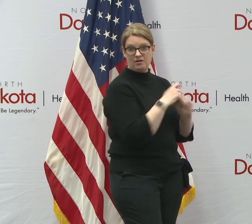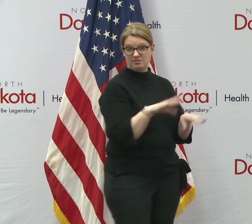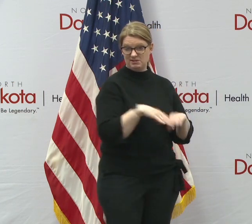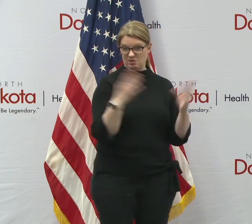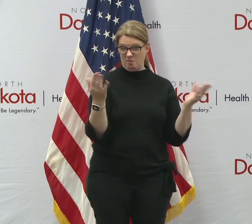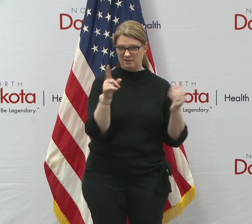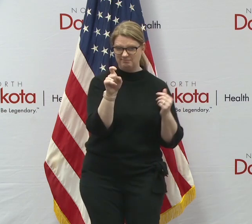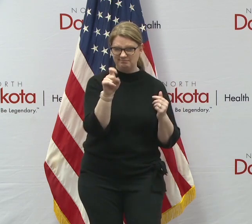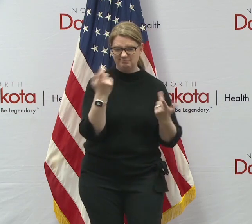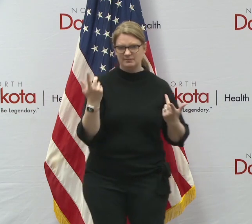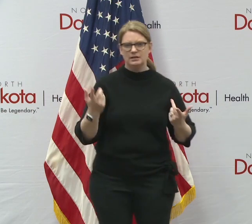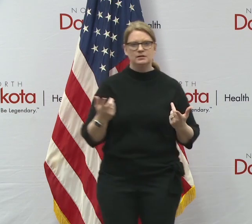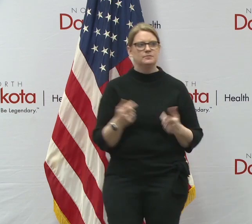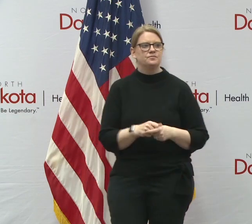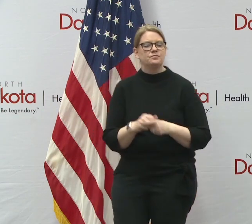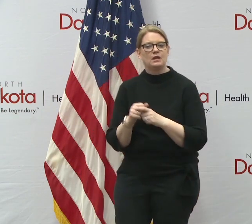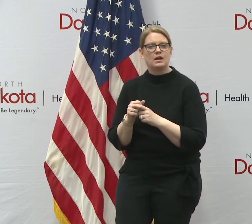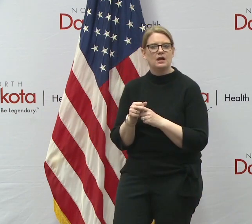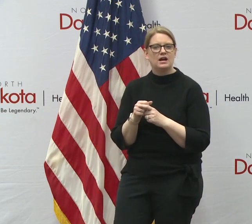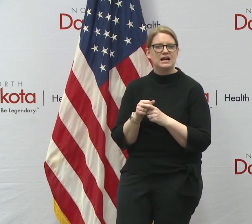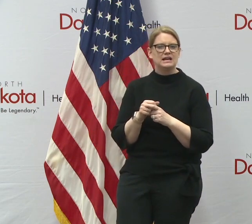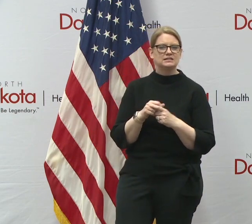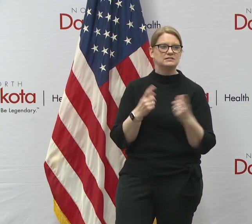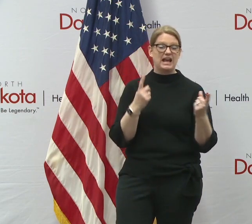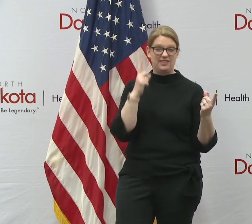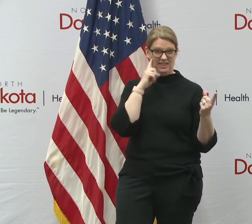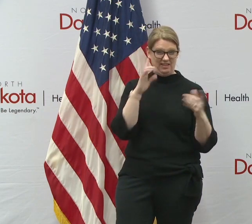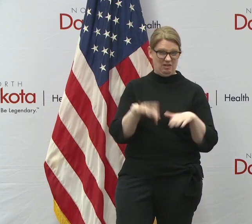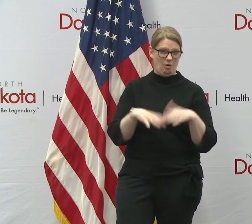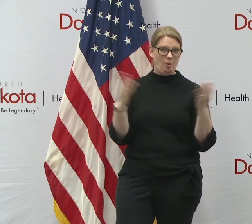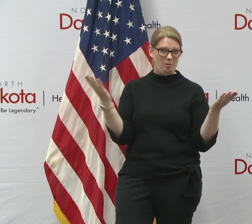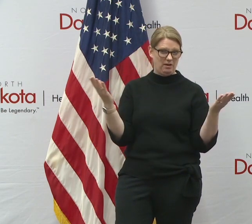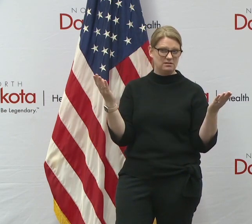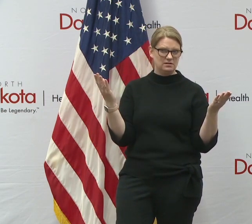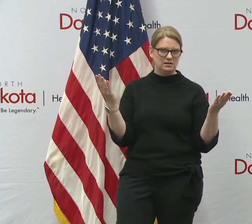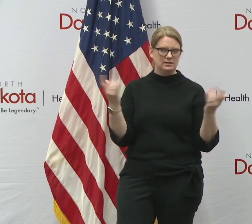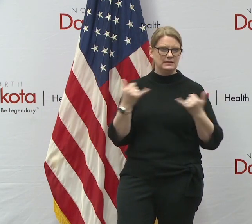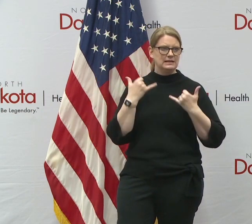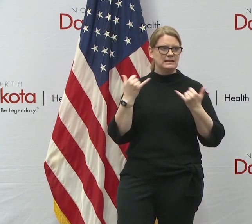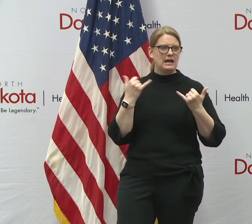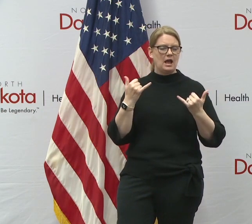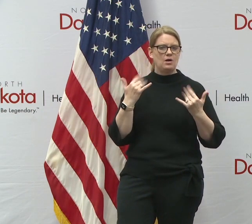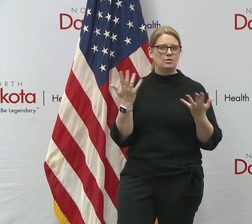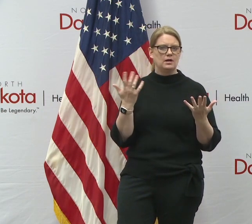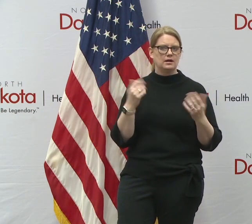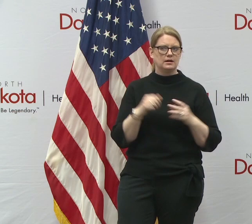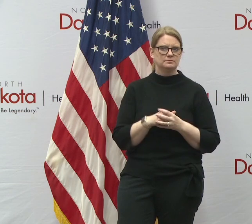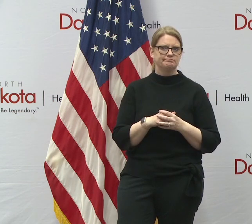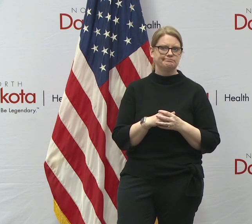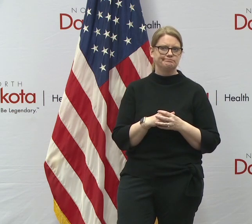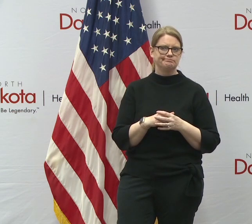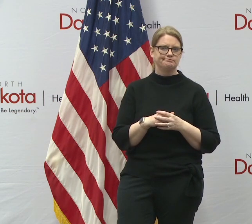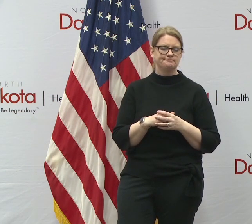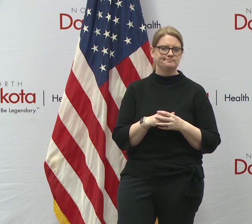is, will we consider having golf courses open? I think they are open, and right now we've got